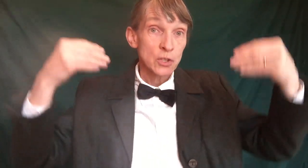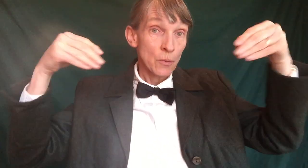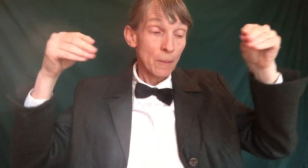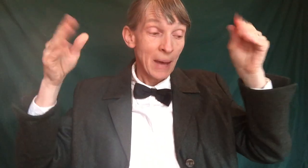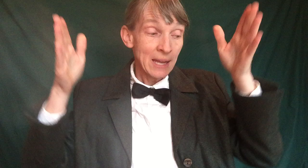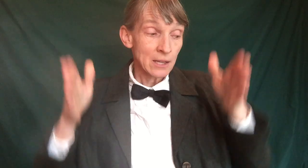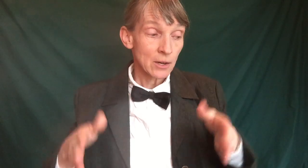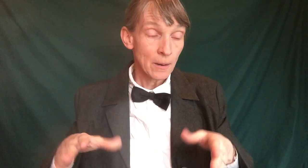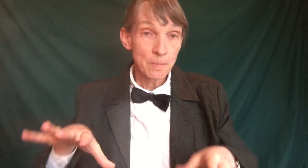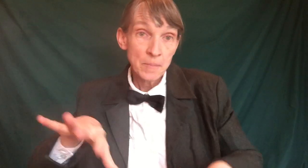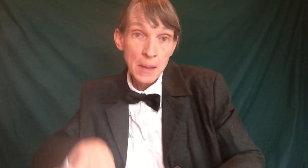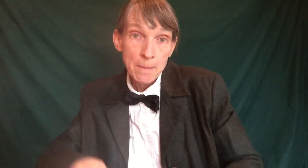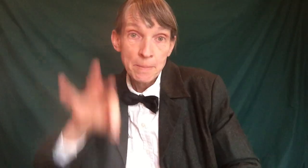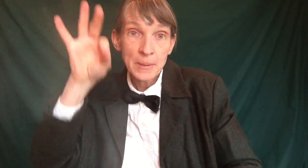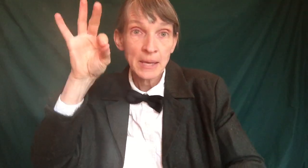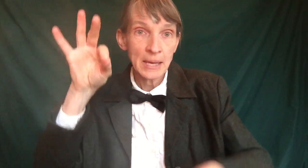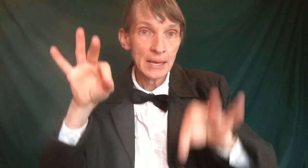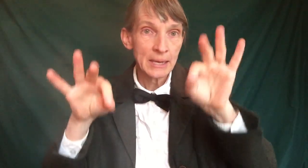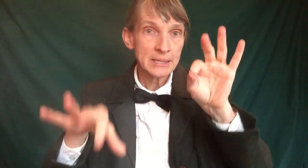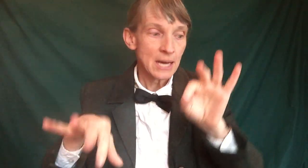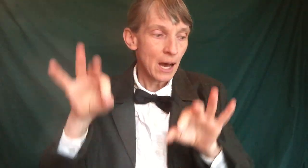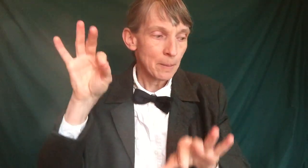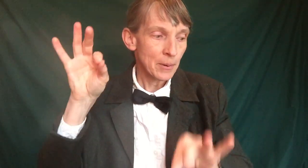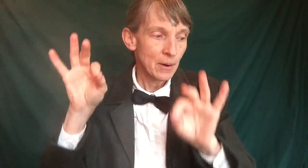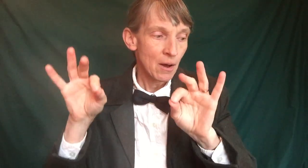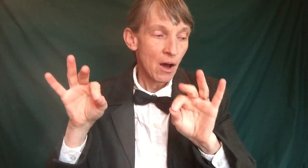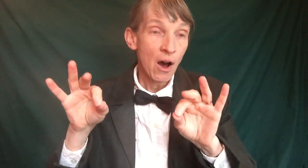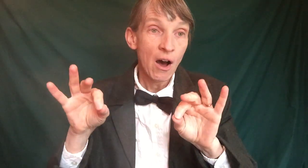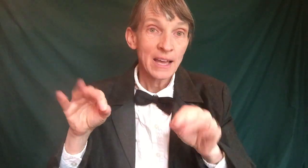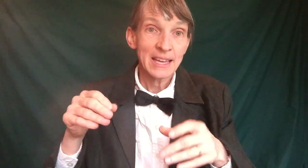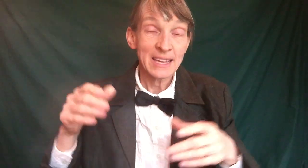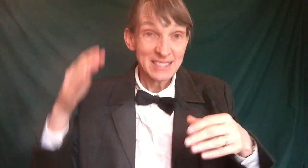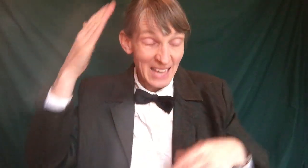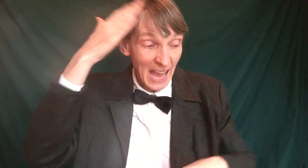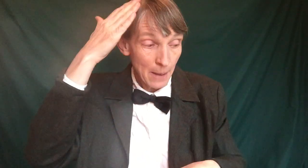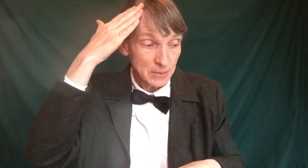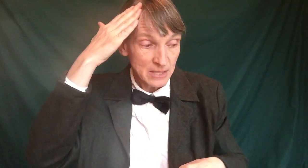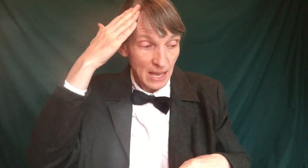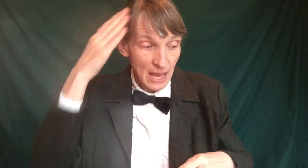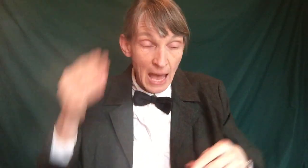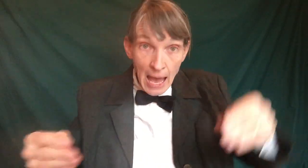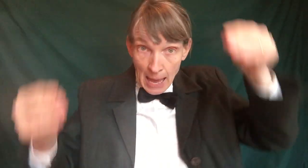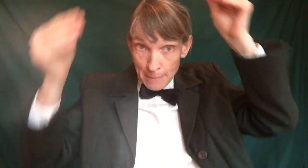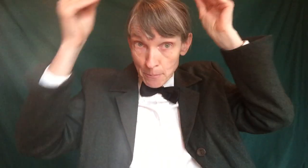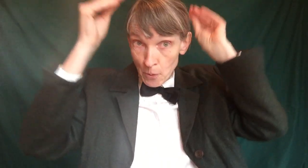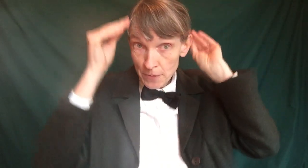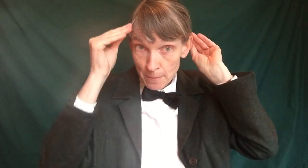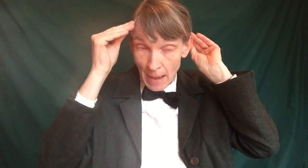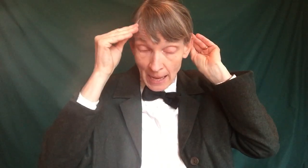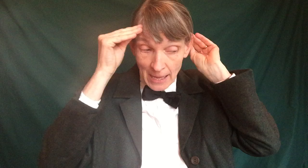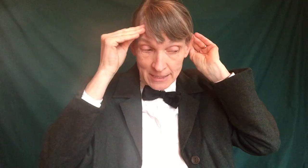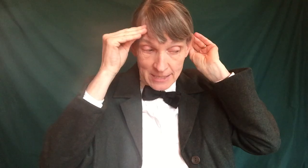So the peddler picked up his caps and put them back on his